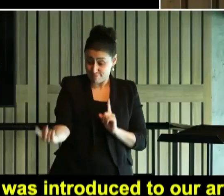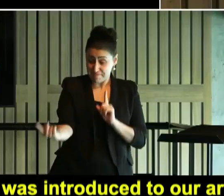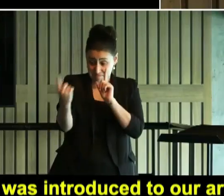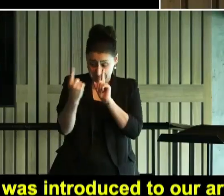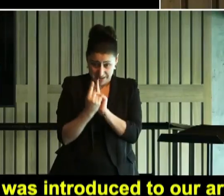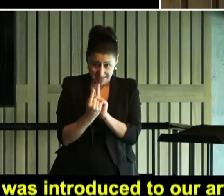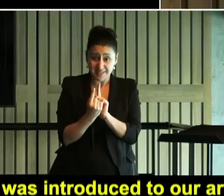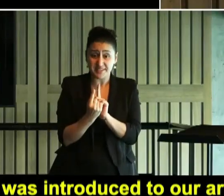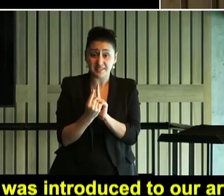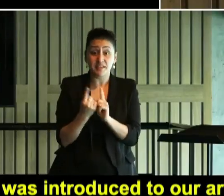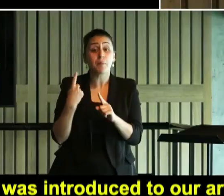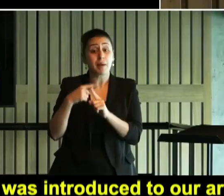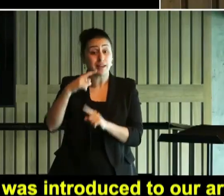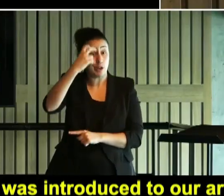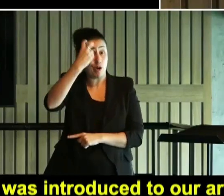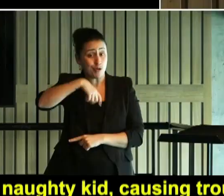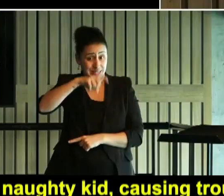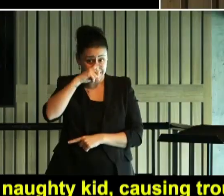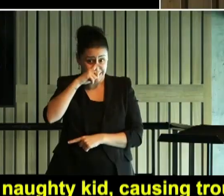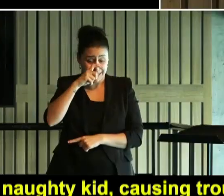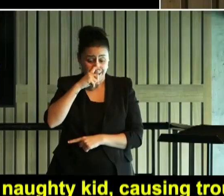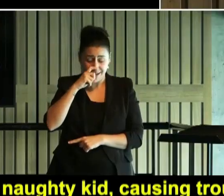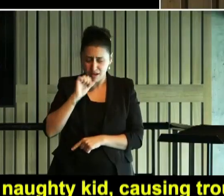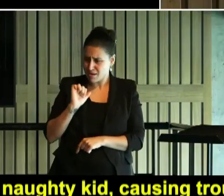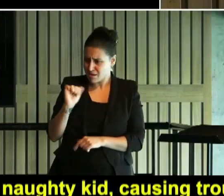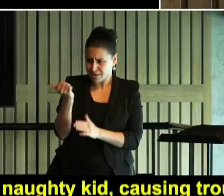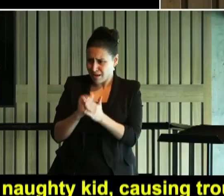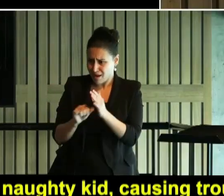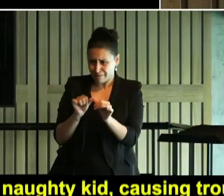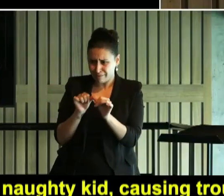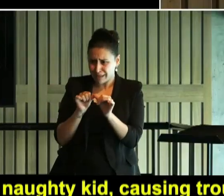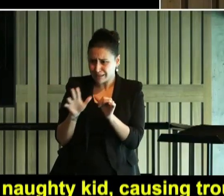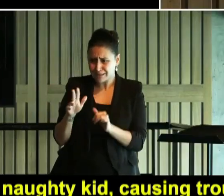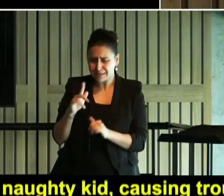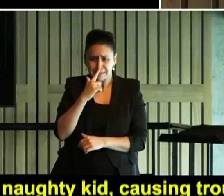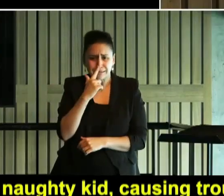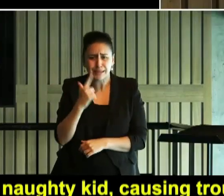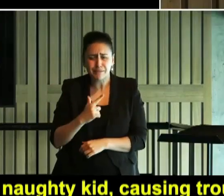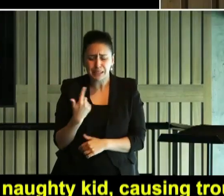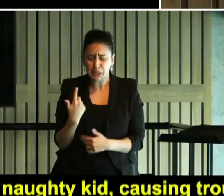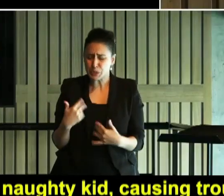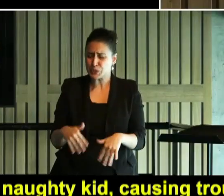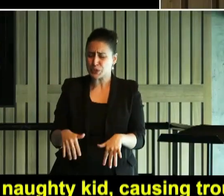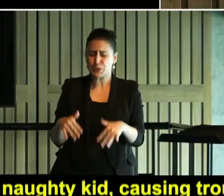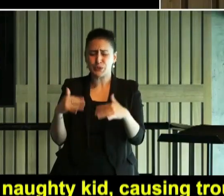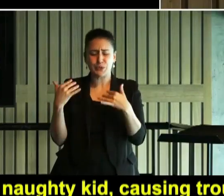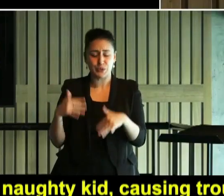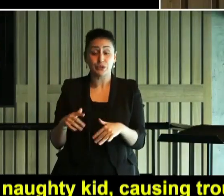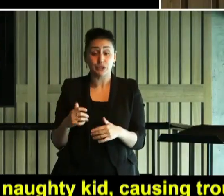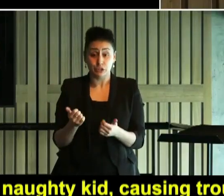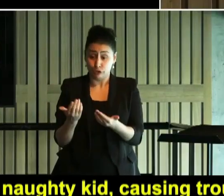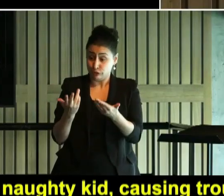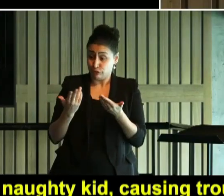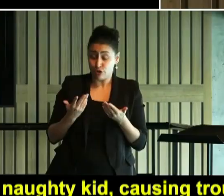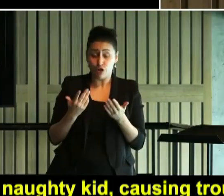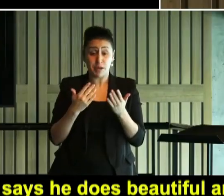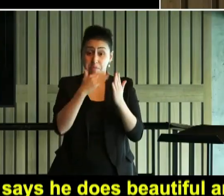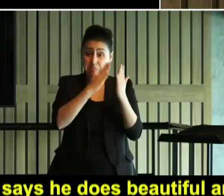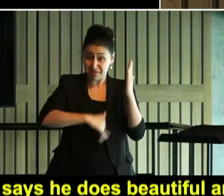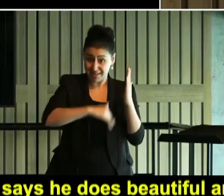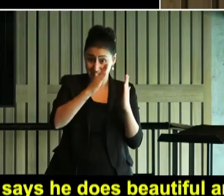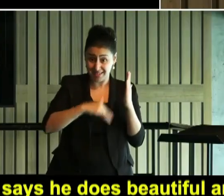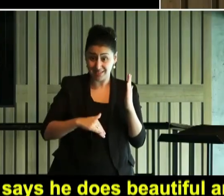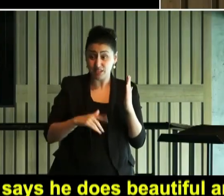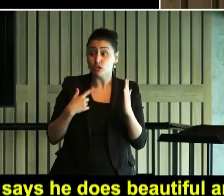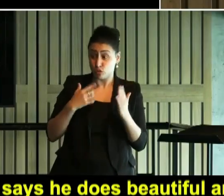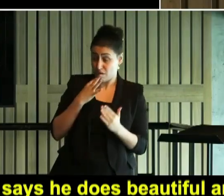me to him and his older sister, and his artwork was wonderful for this young boy who was only 17. So he did a couple of paintings. Anyway, we got him to